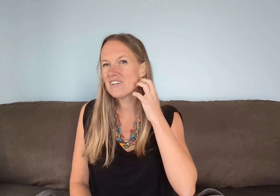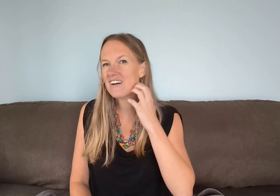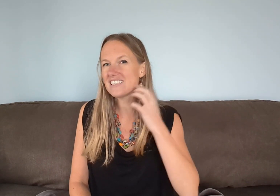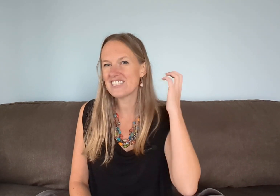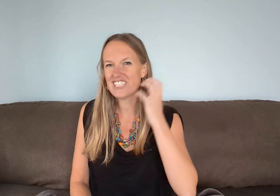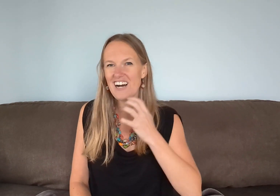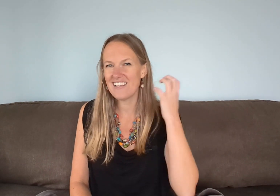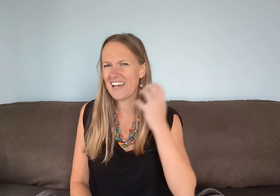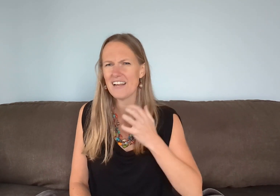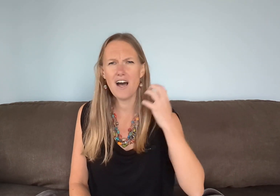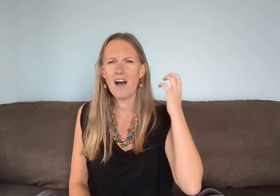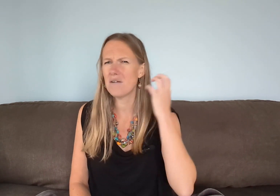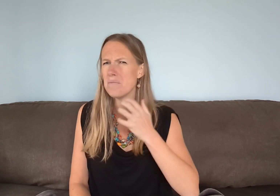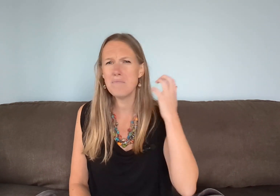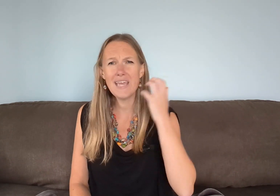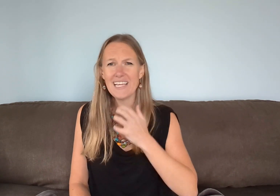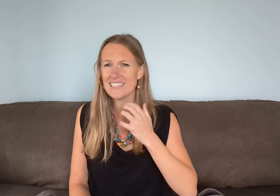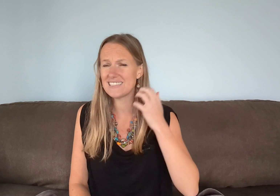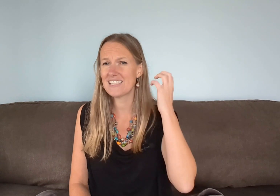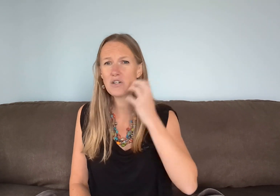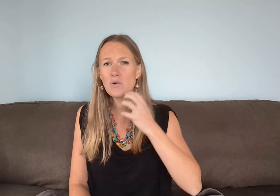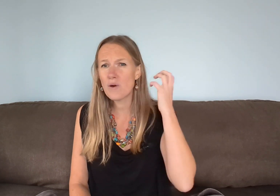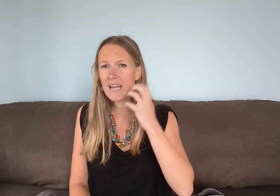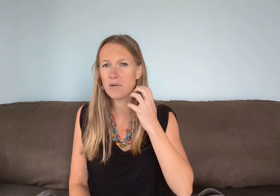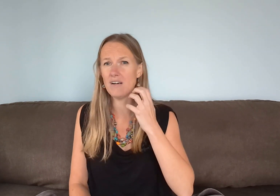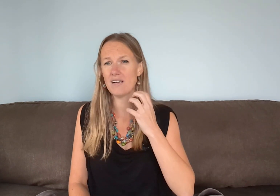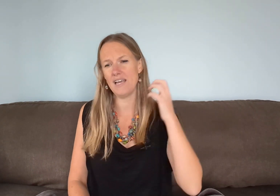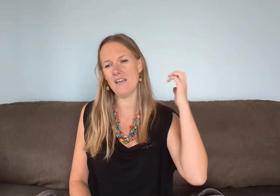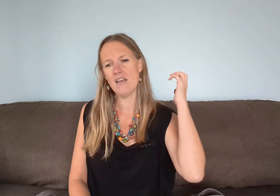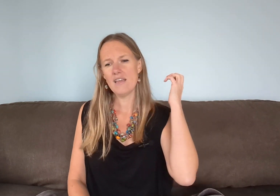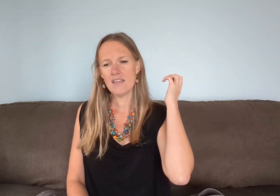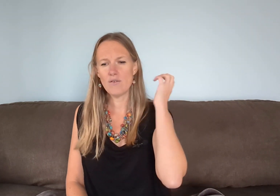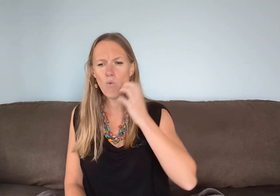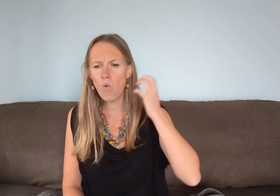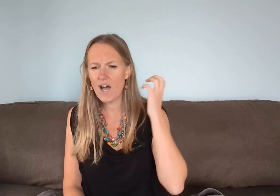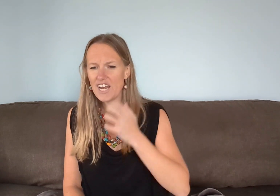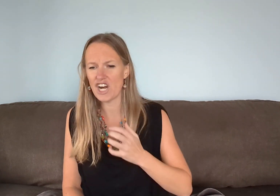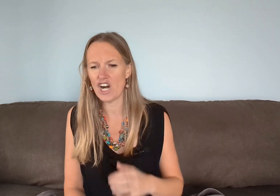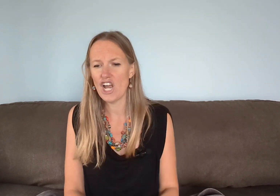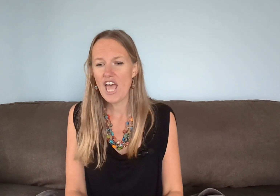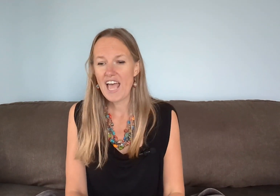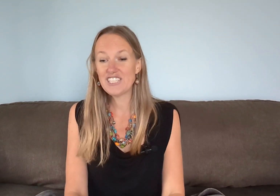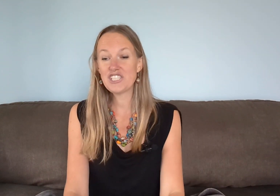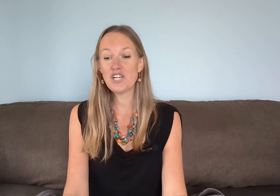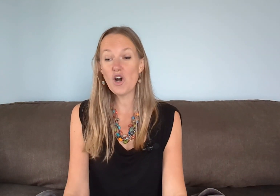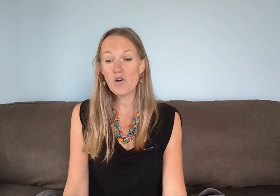going across your jawline. I'm amazed, incredible, okay? In wonder, and show